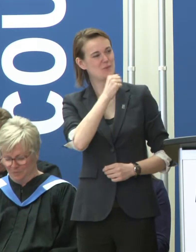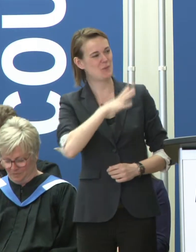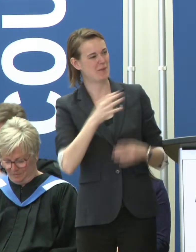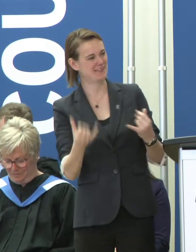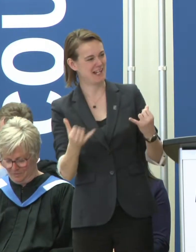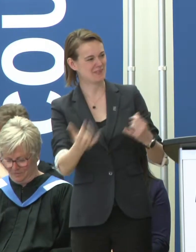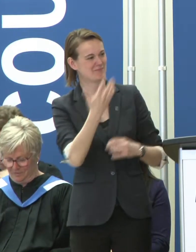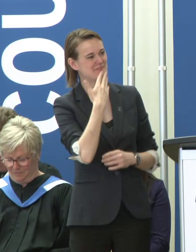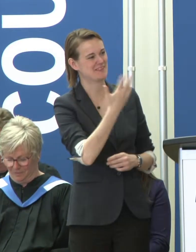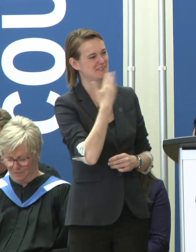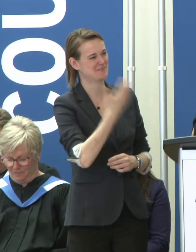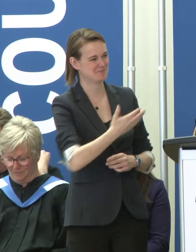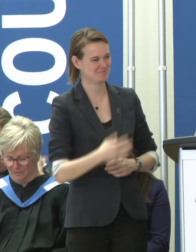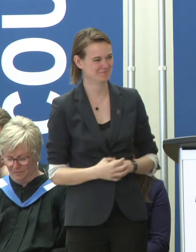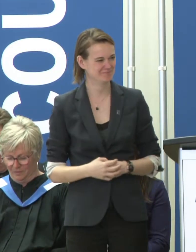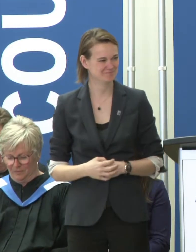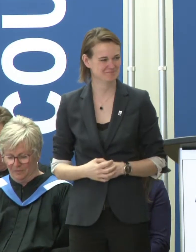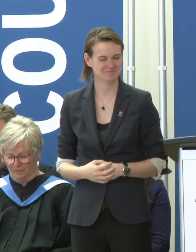you so much for being here.